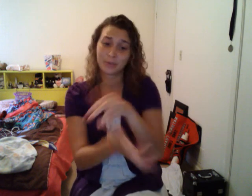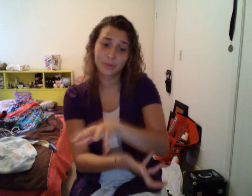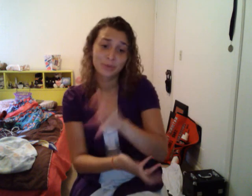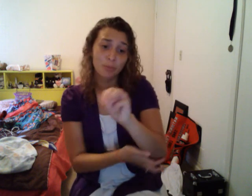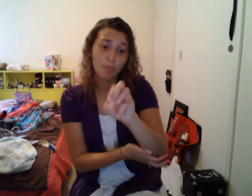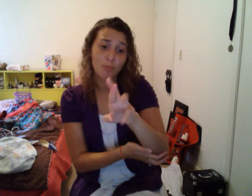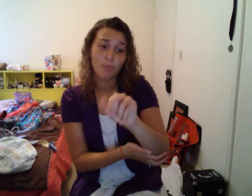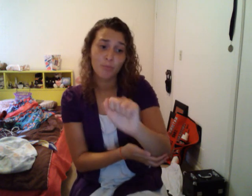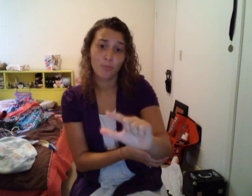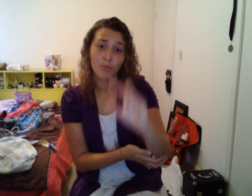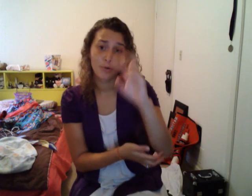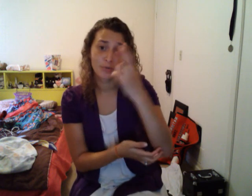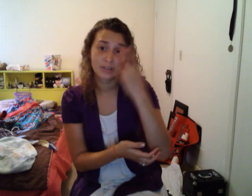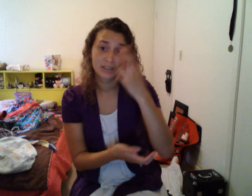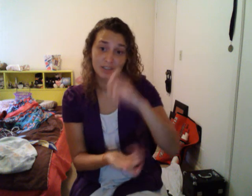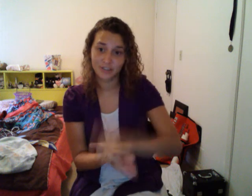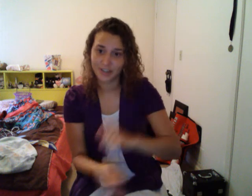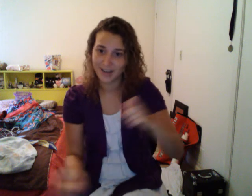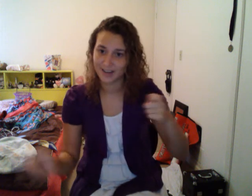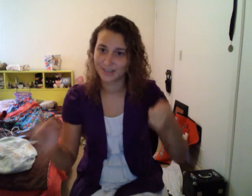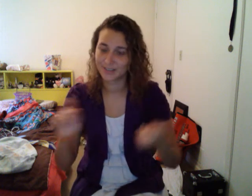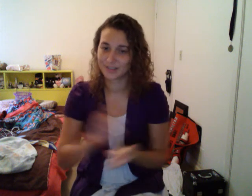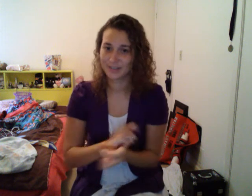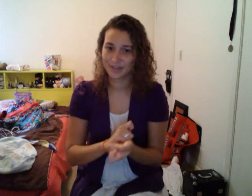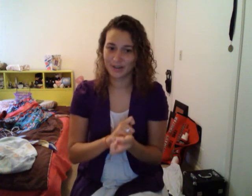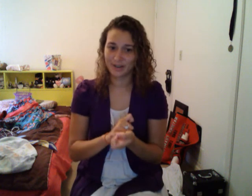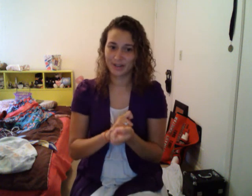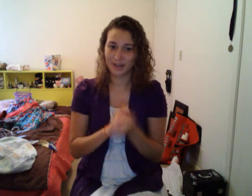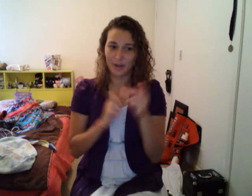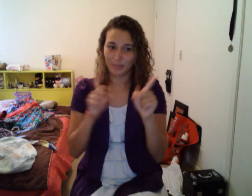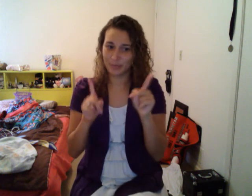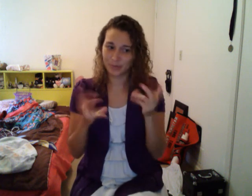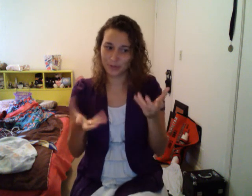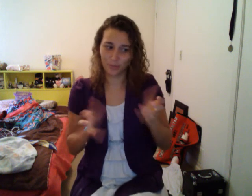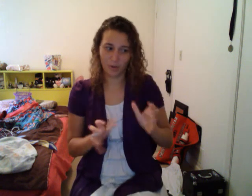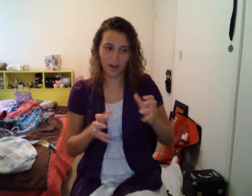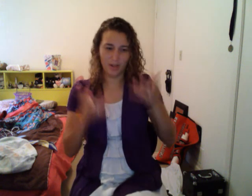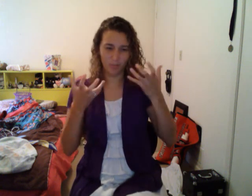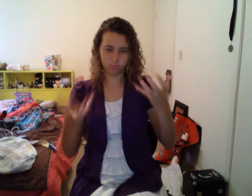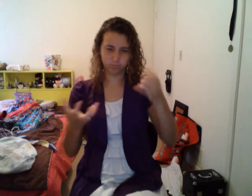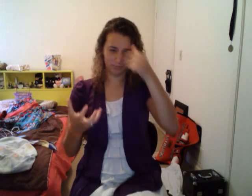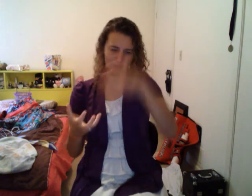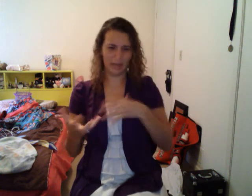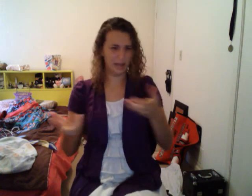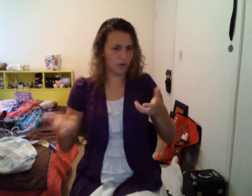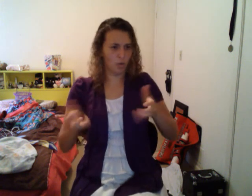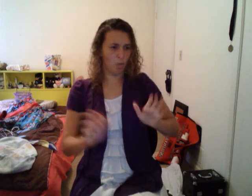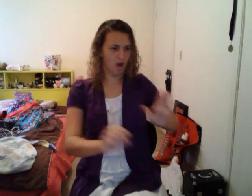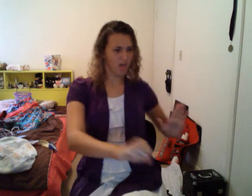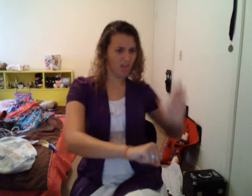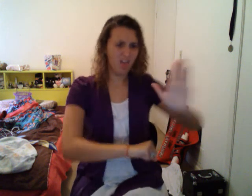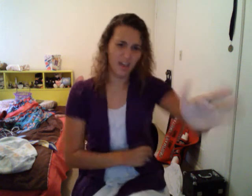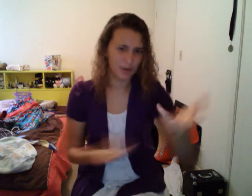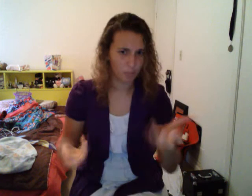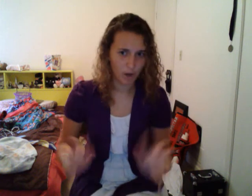When people hesitated to push the fat man over the bridge, or to yank out the organs of the